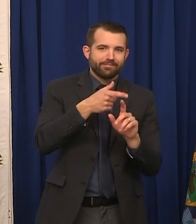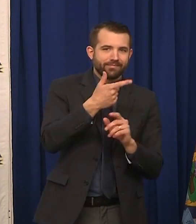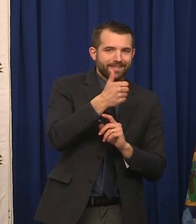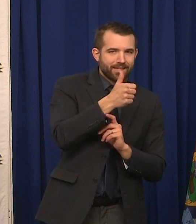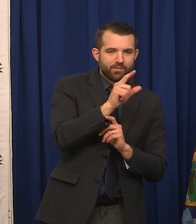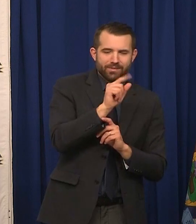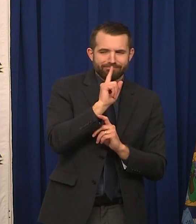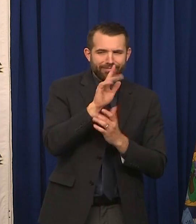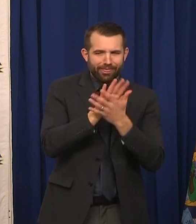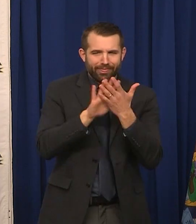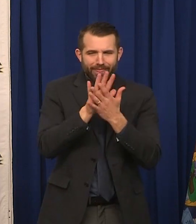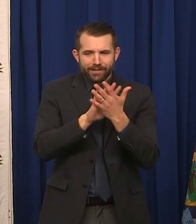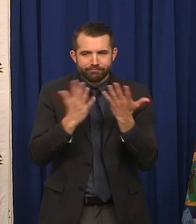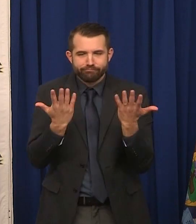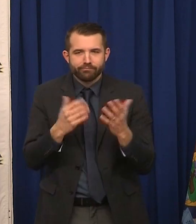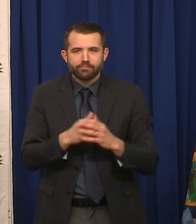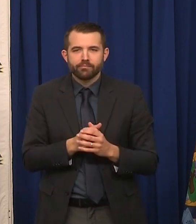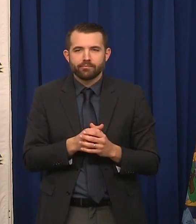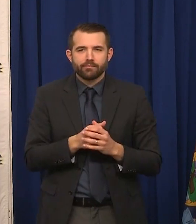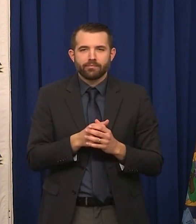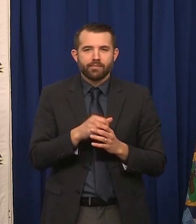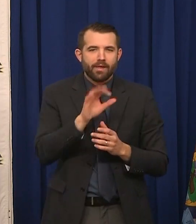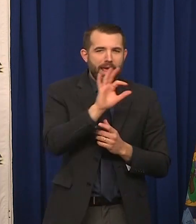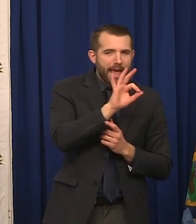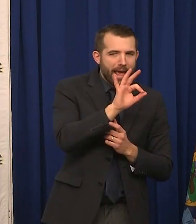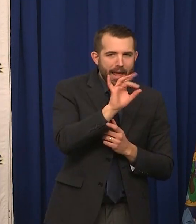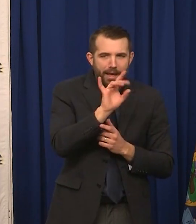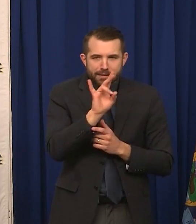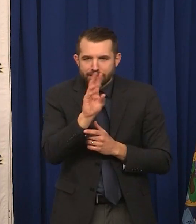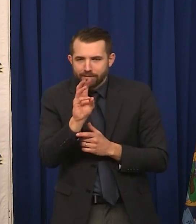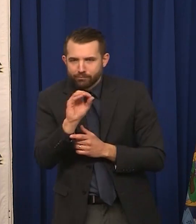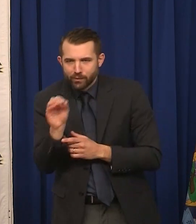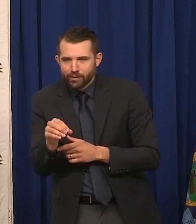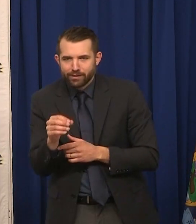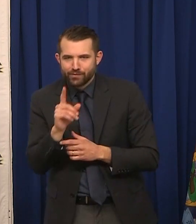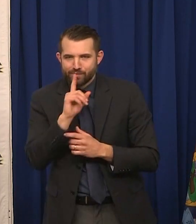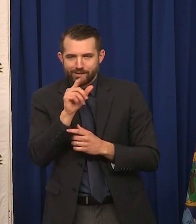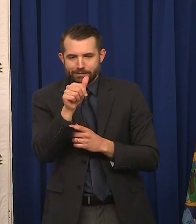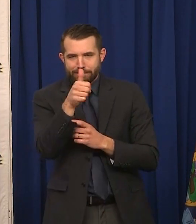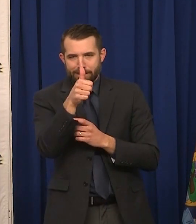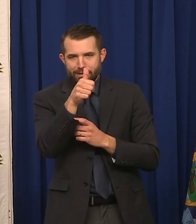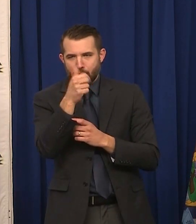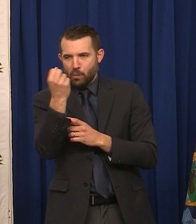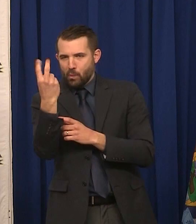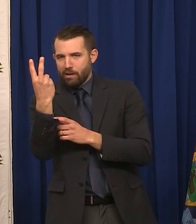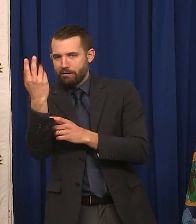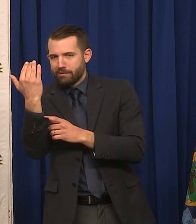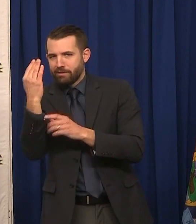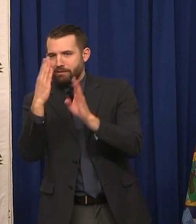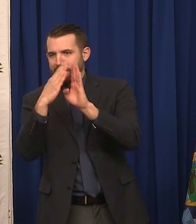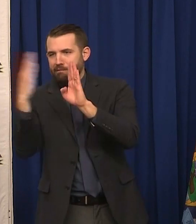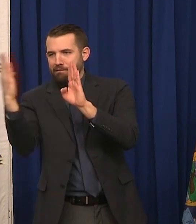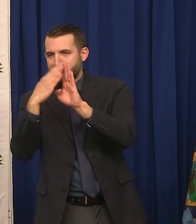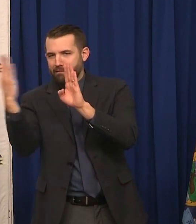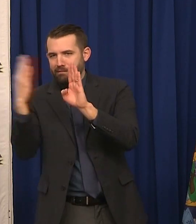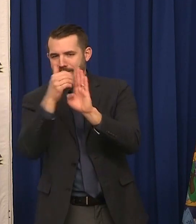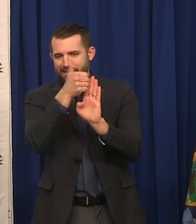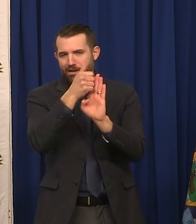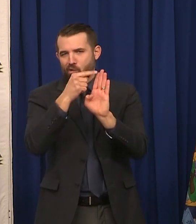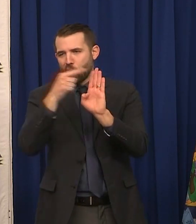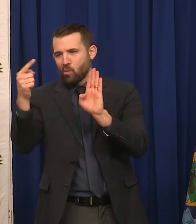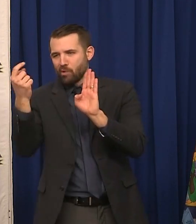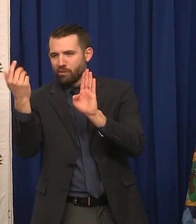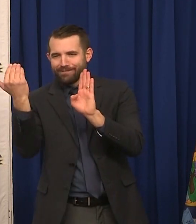the percentage of individuals overall who require not just hospitalization, but critical